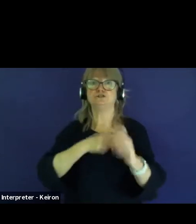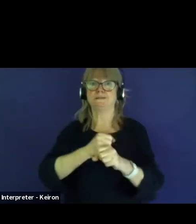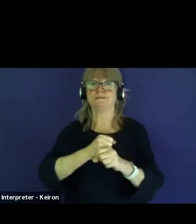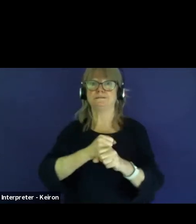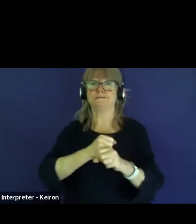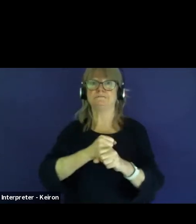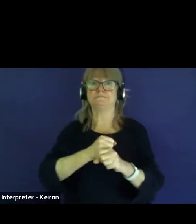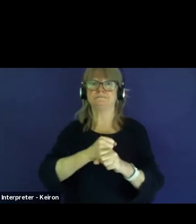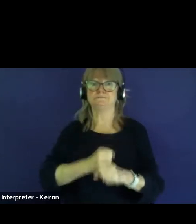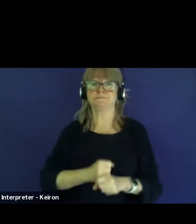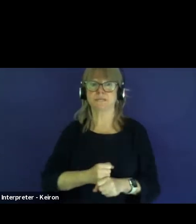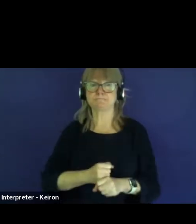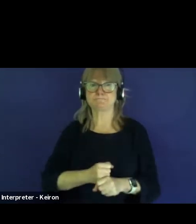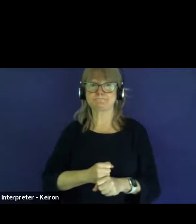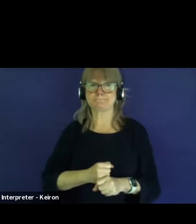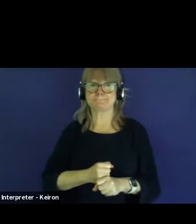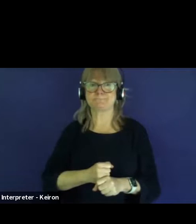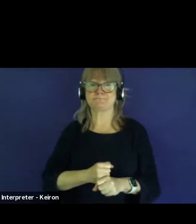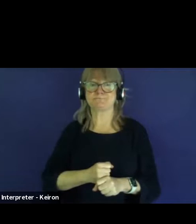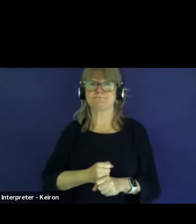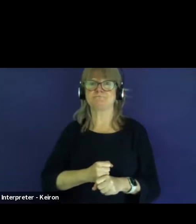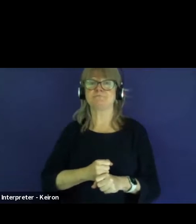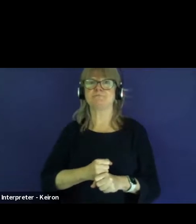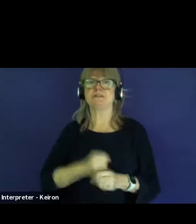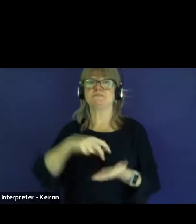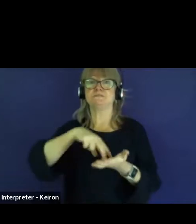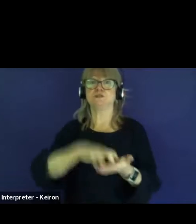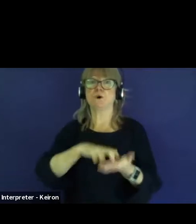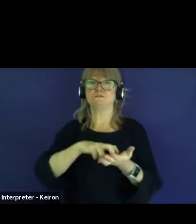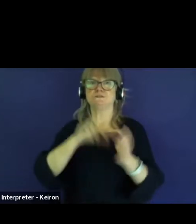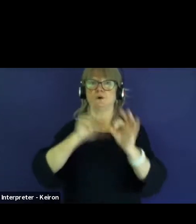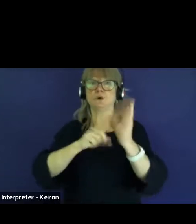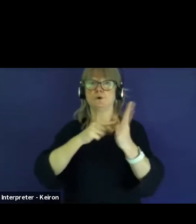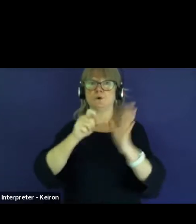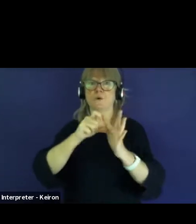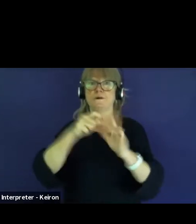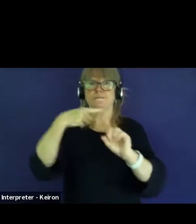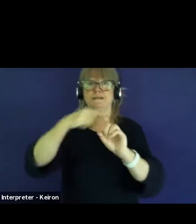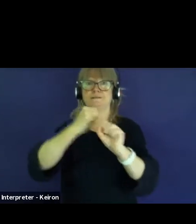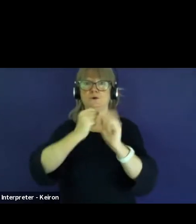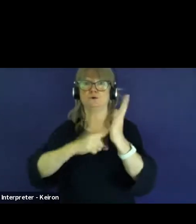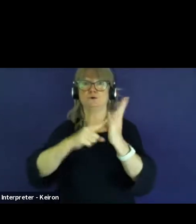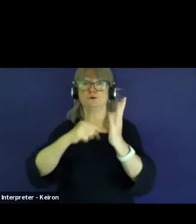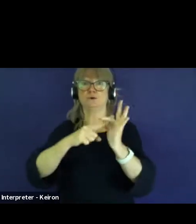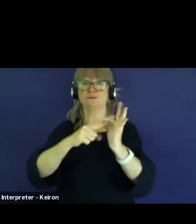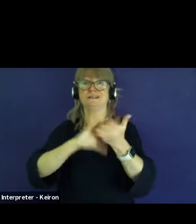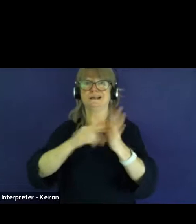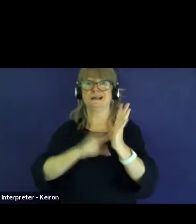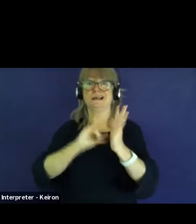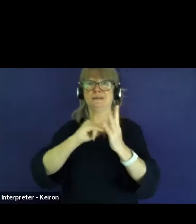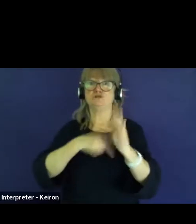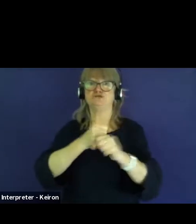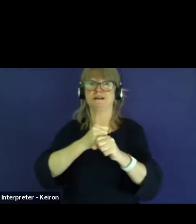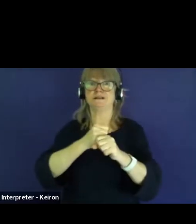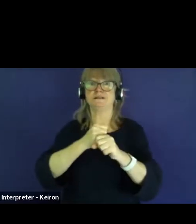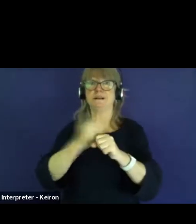targeting our muscles here and our bottom muscles. So our quads and our glutes. With our hamstring curls, we're targeting the